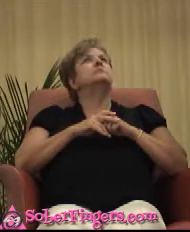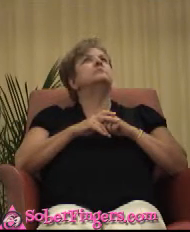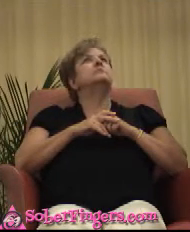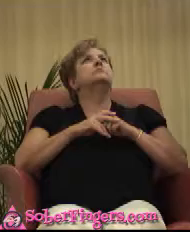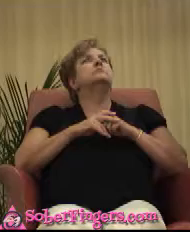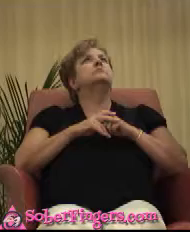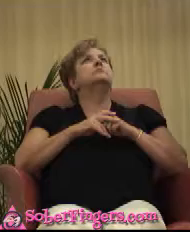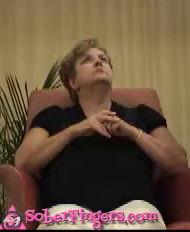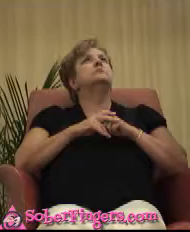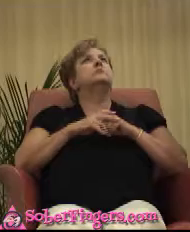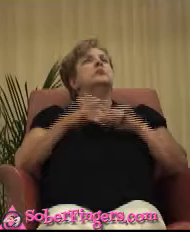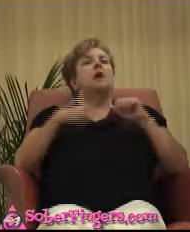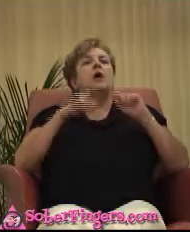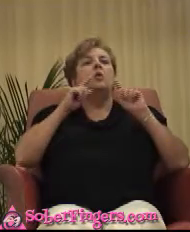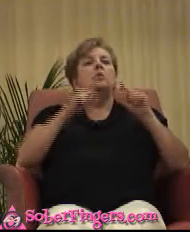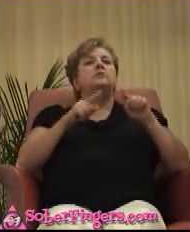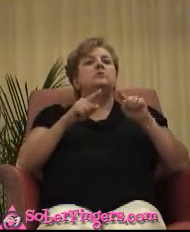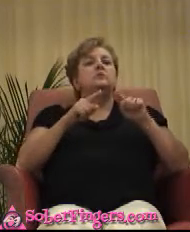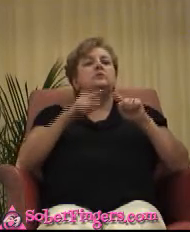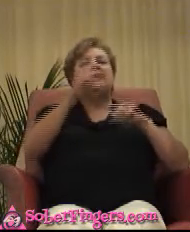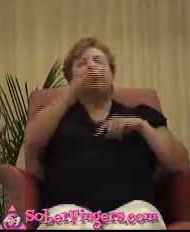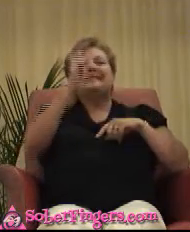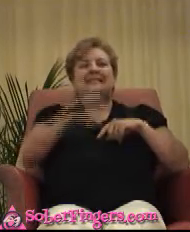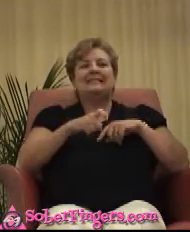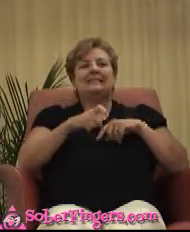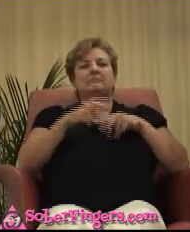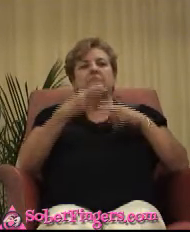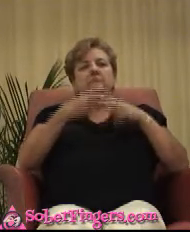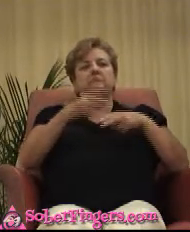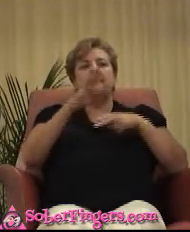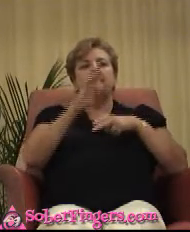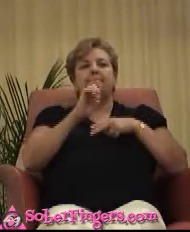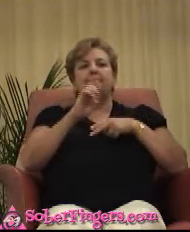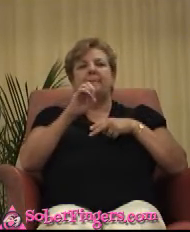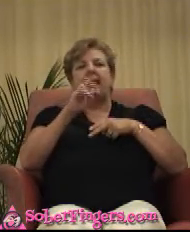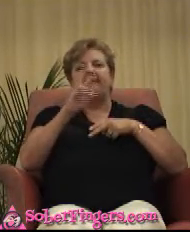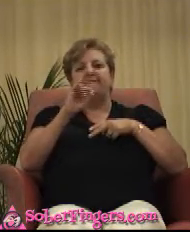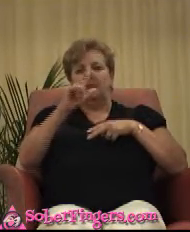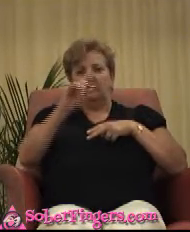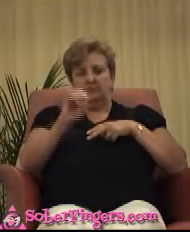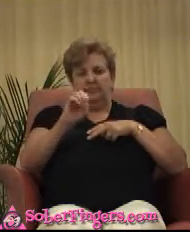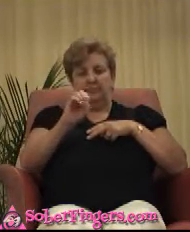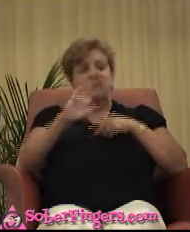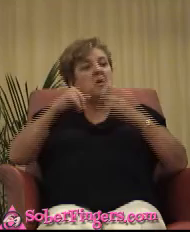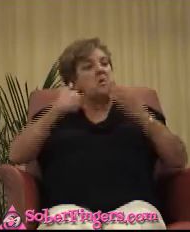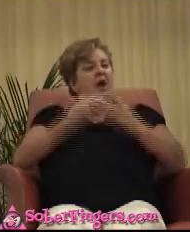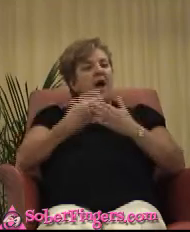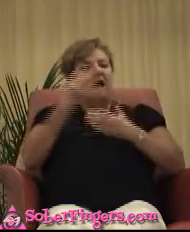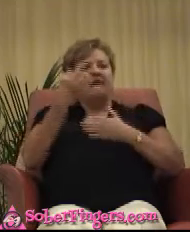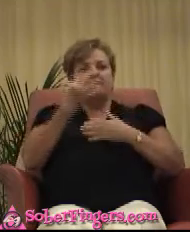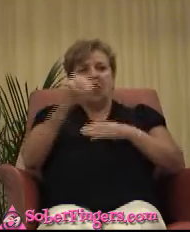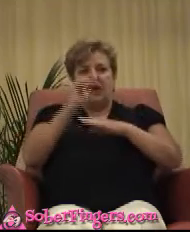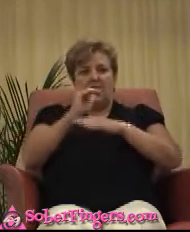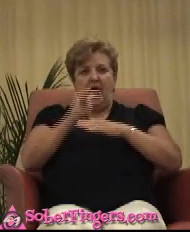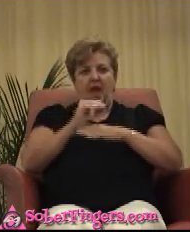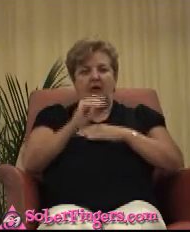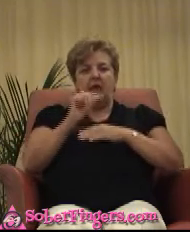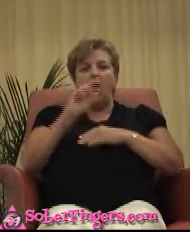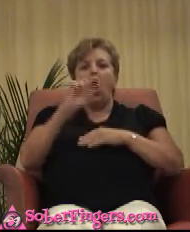I went to Beeville, Texas. And I got there on a Friday night, which was August 13th, 1962. Got drunk with a whole